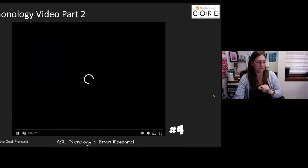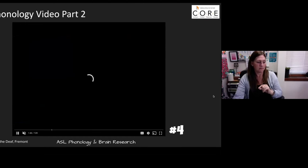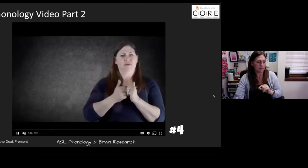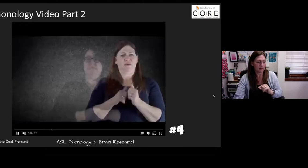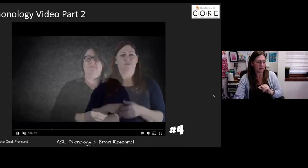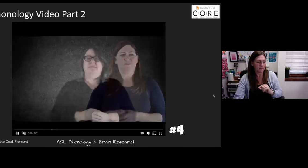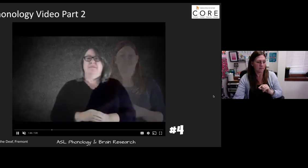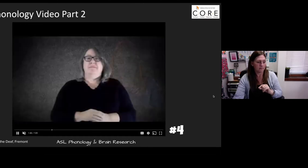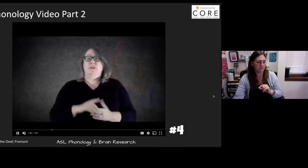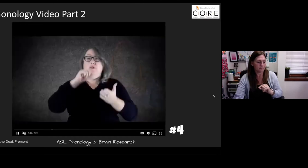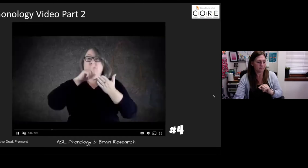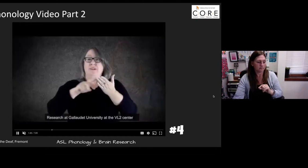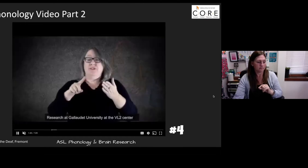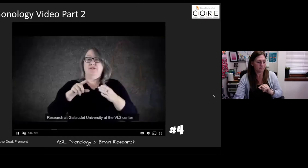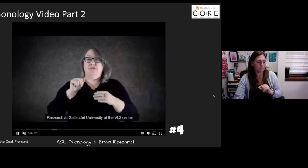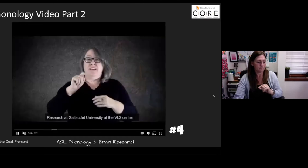Y tiene subtítulos.